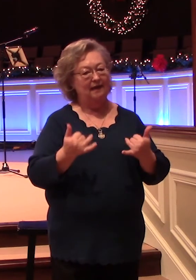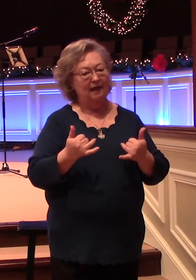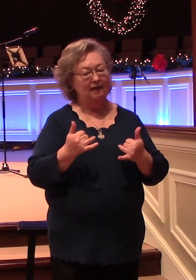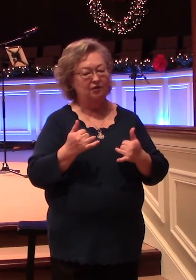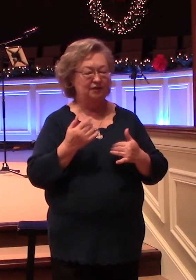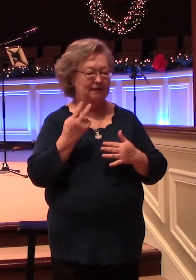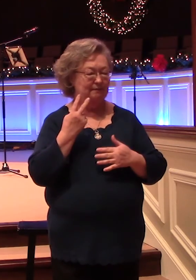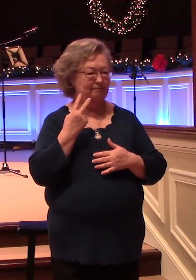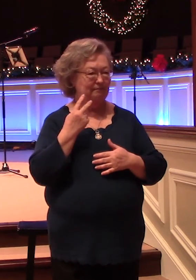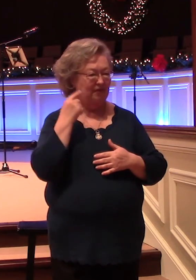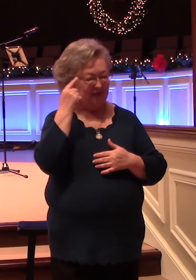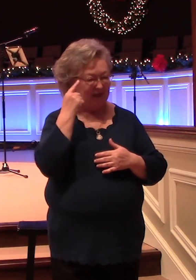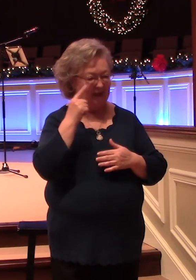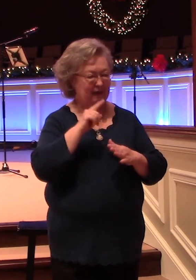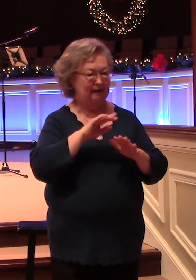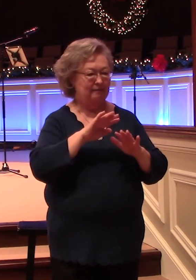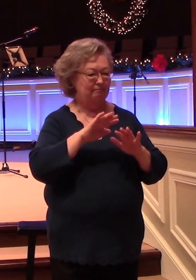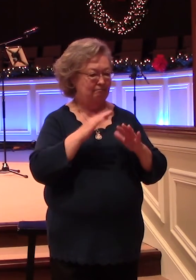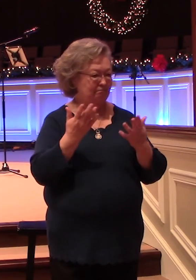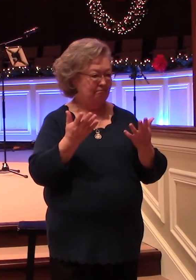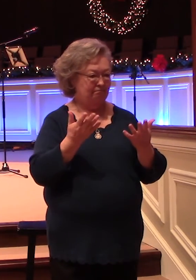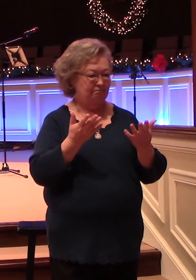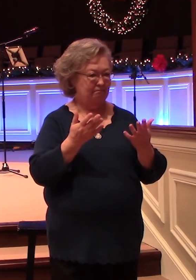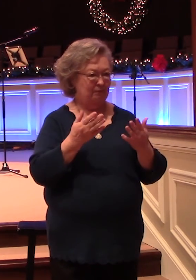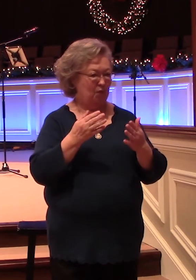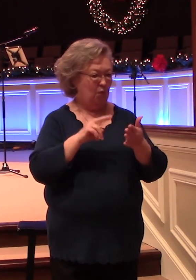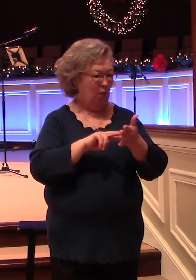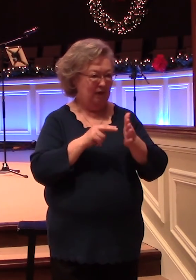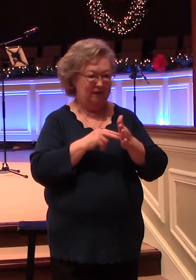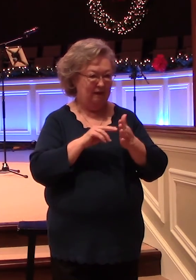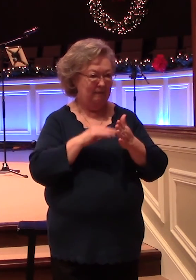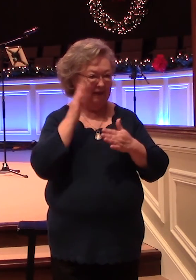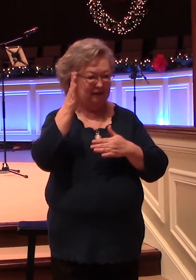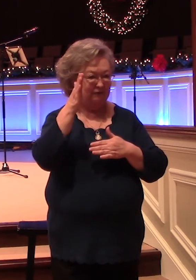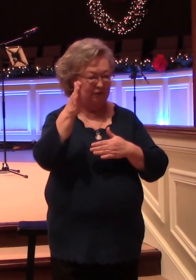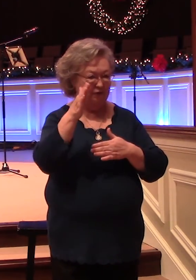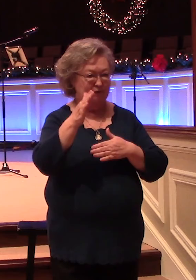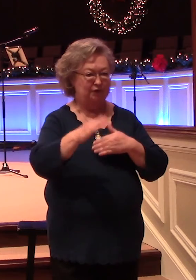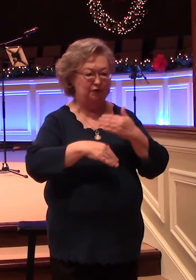a seminary and that sort of thing. But she wanted to stake the claim